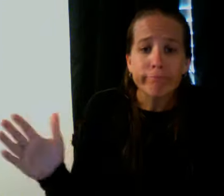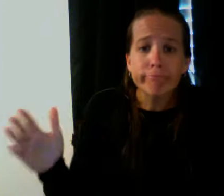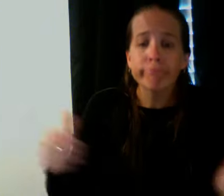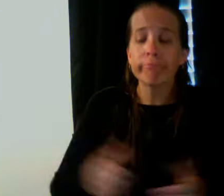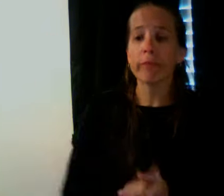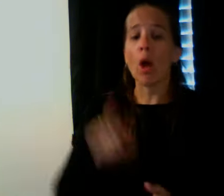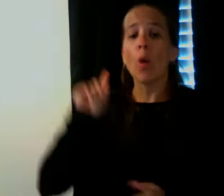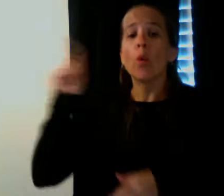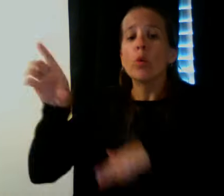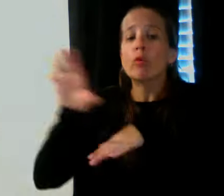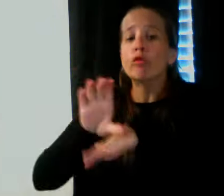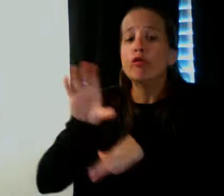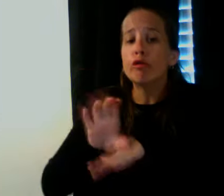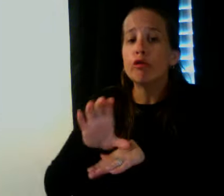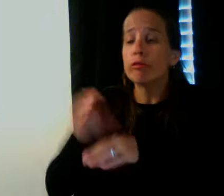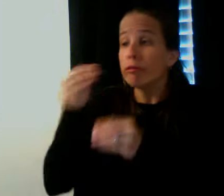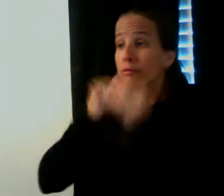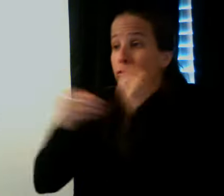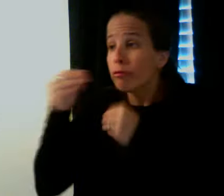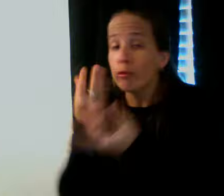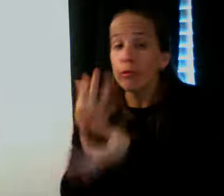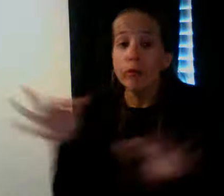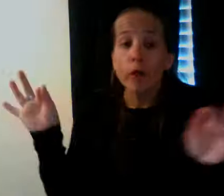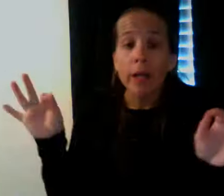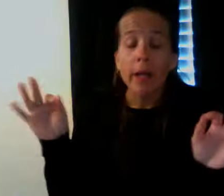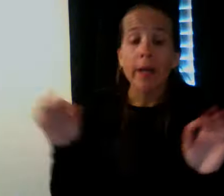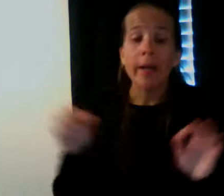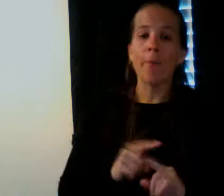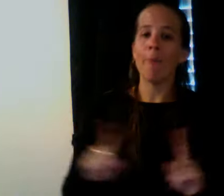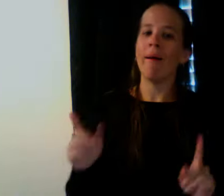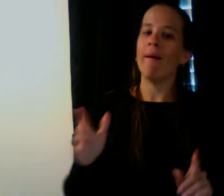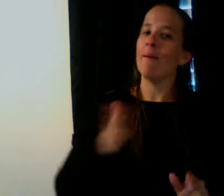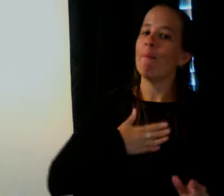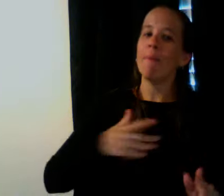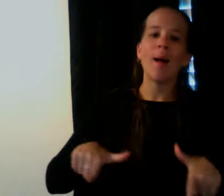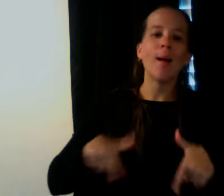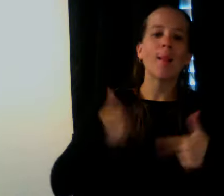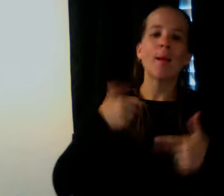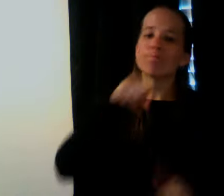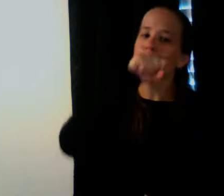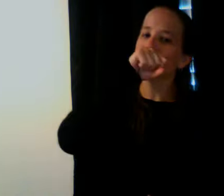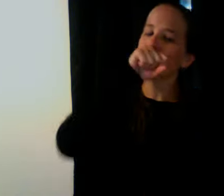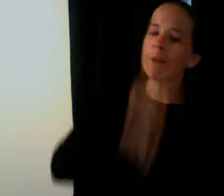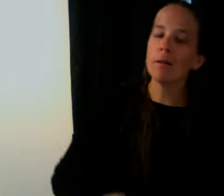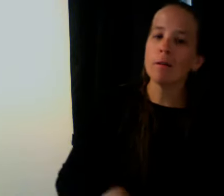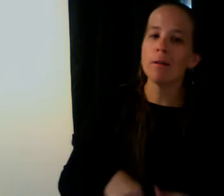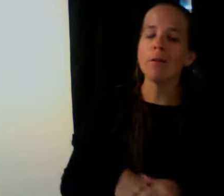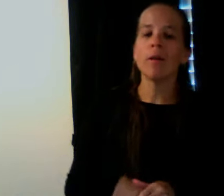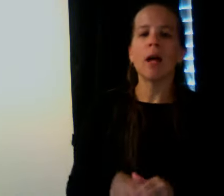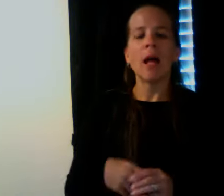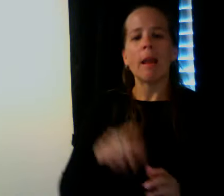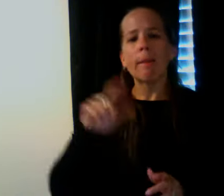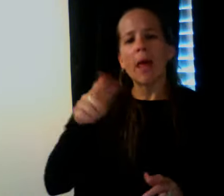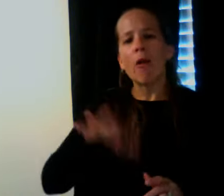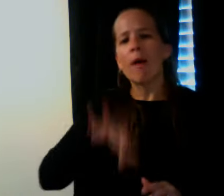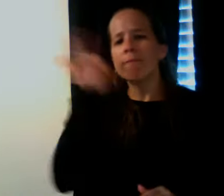it. And much of what I stumbled into by following my curiosity and intuition turned out to be priceless later on. Let me give